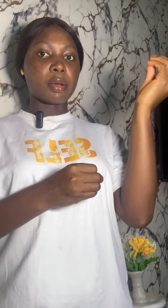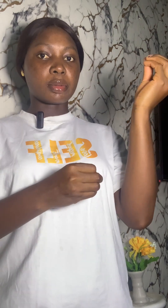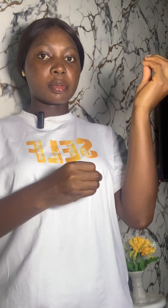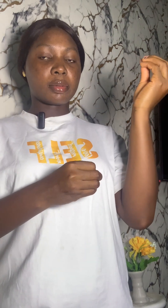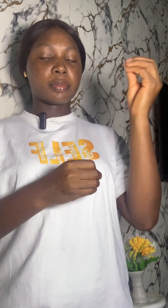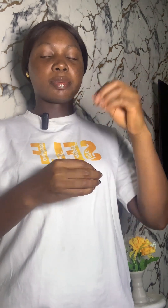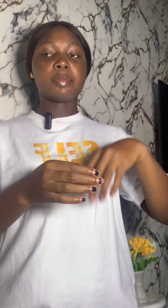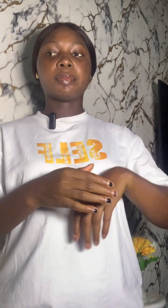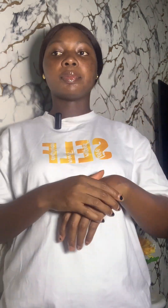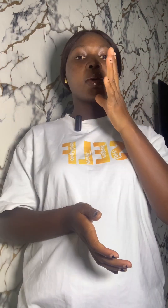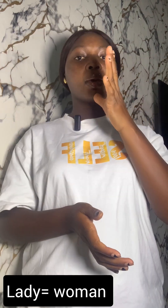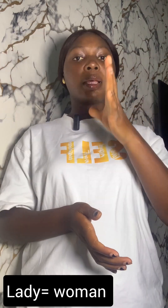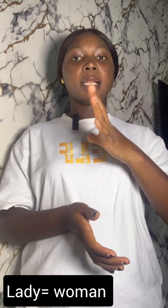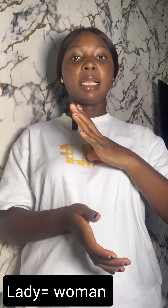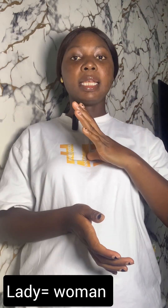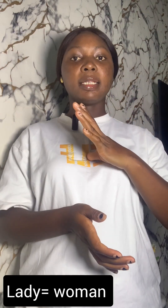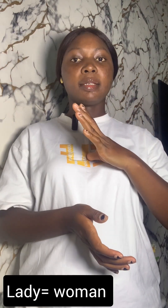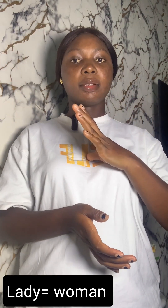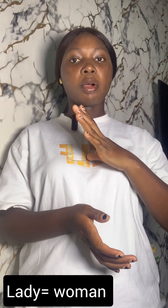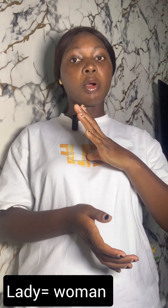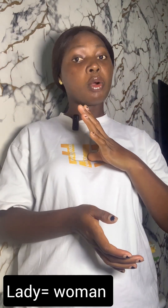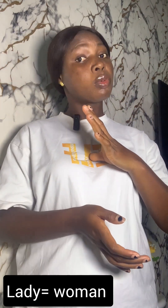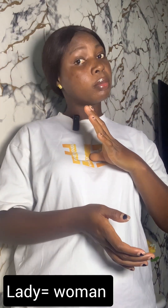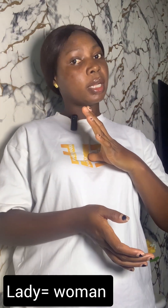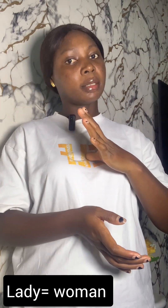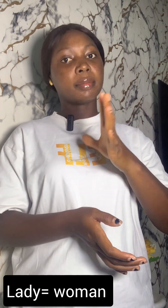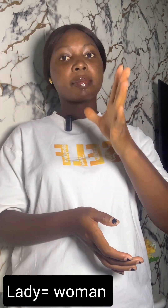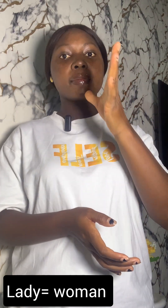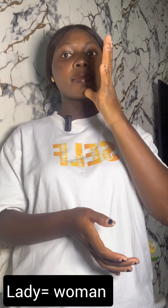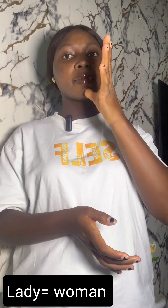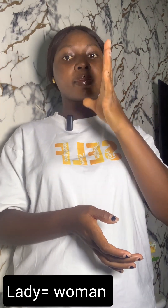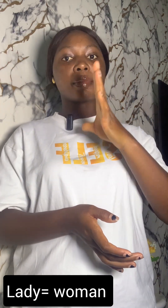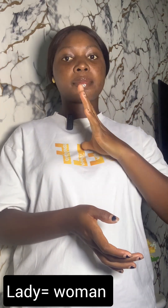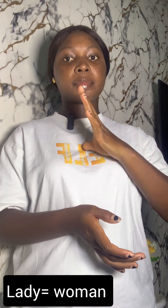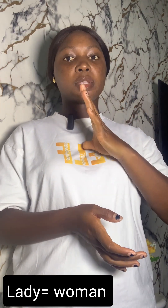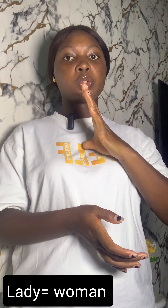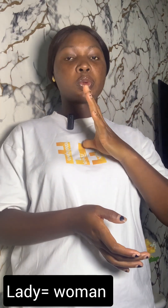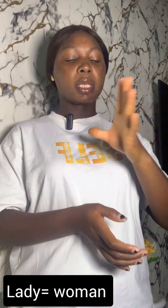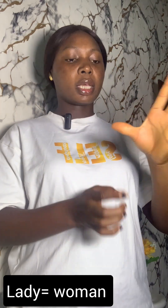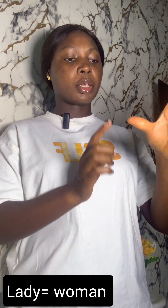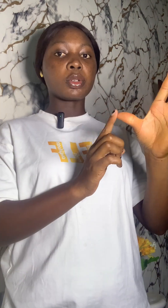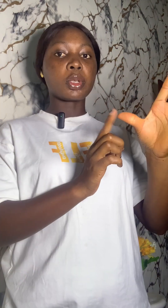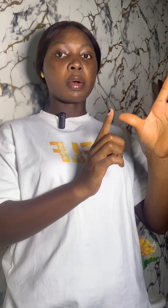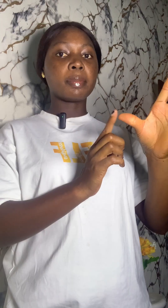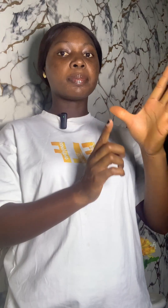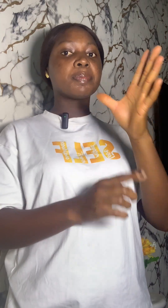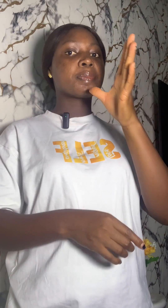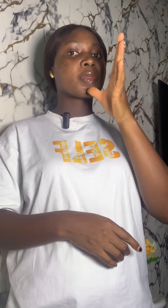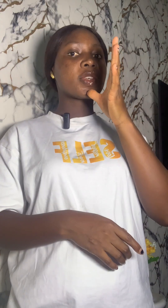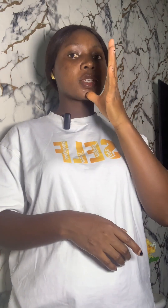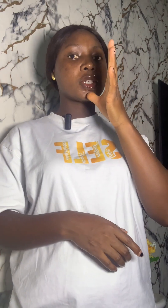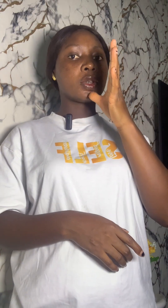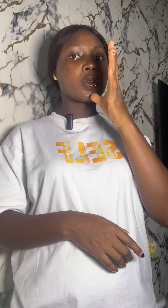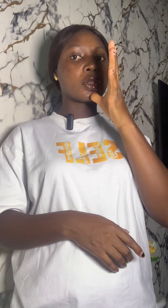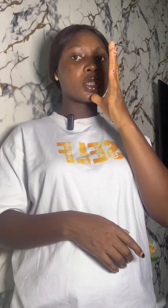out. Lady or woman, this way. Your thumb touching your